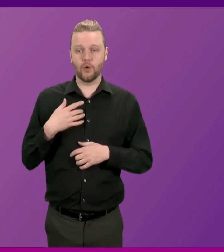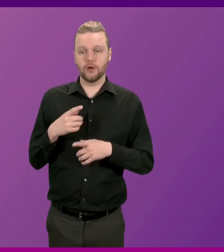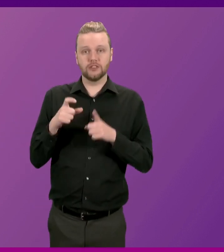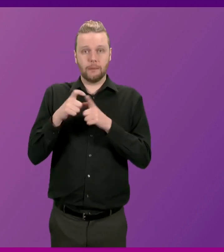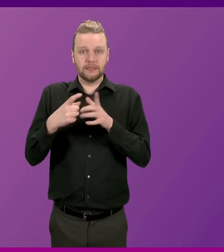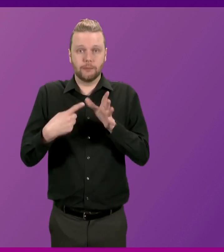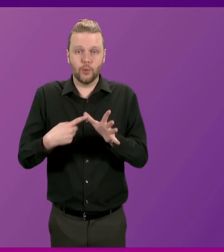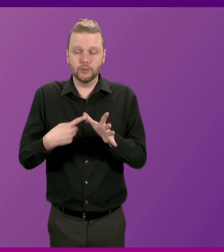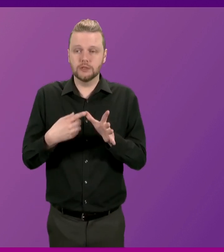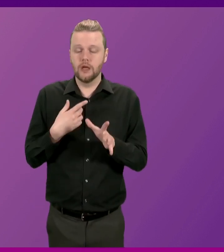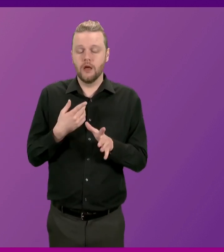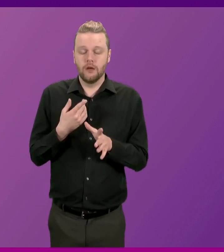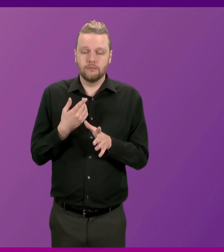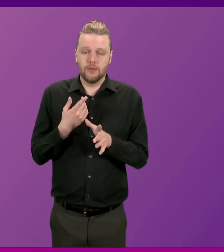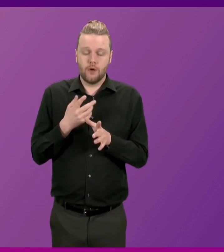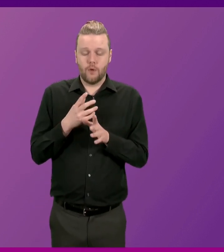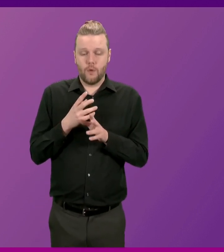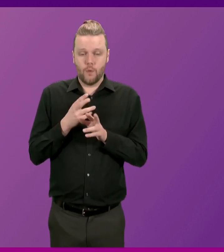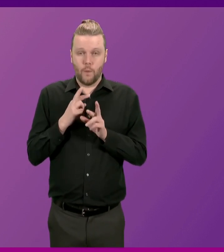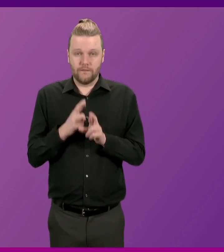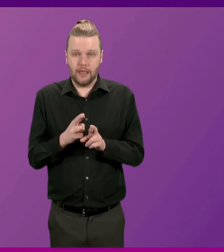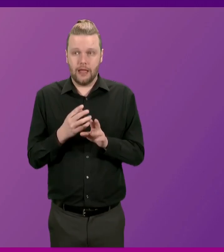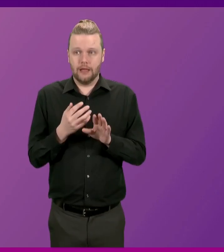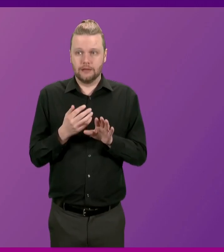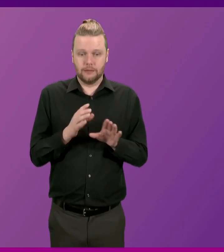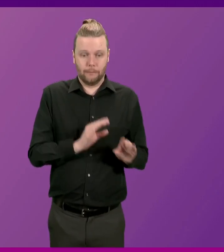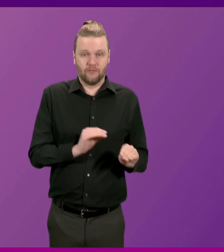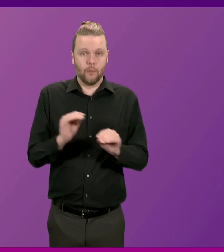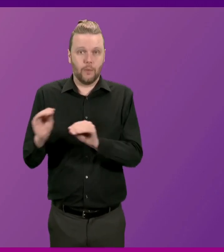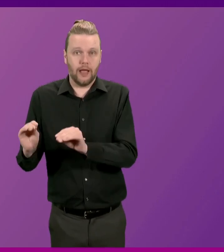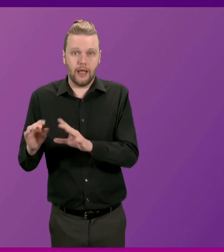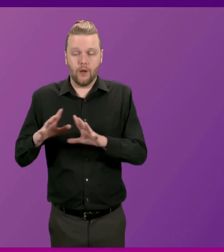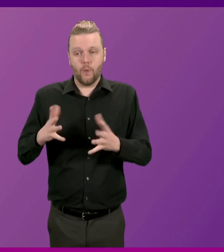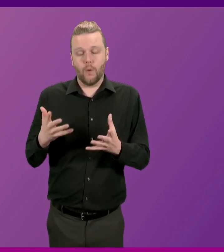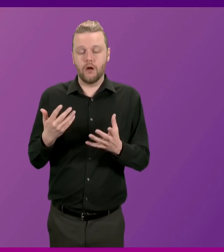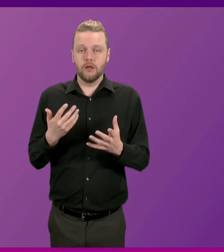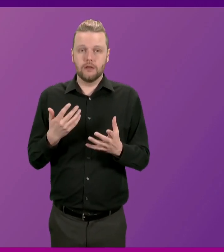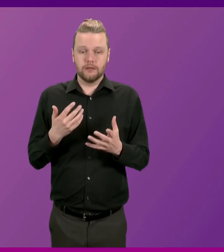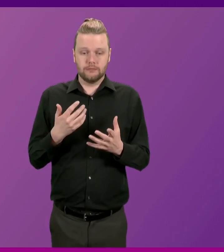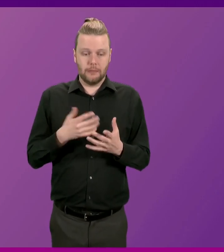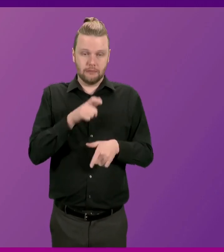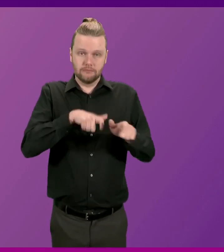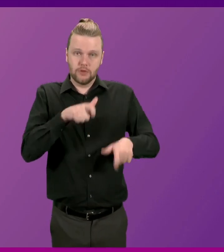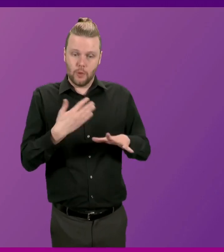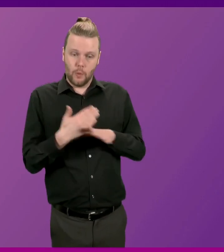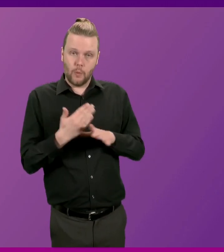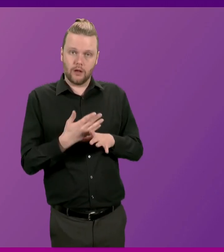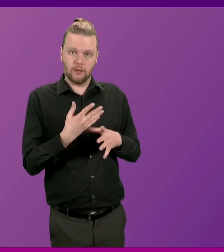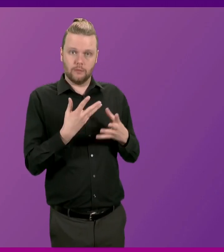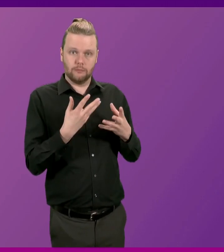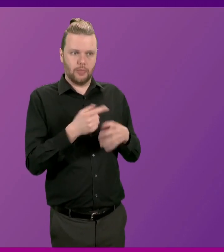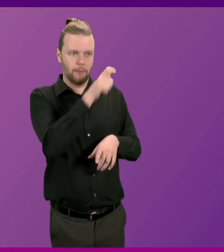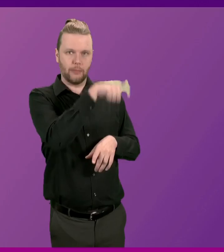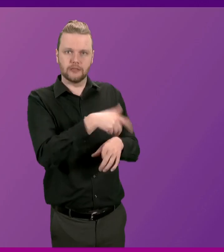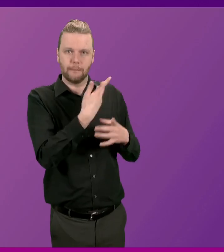abuse and hopefully moving away from domestic abuse, or someone, the agencies working to tackle the perpetrator.